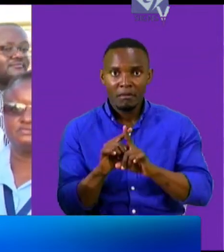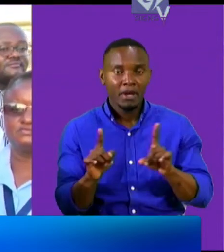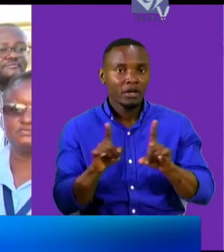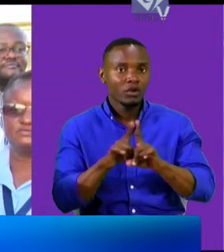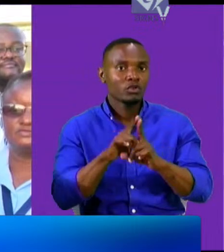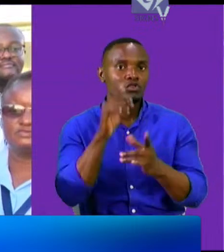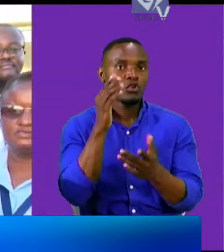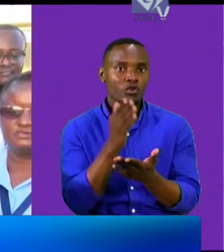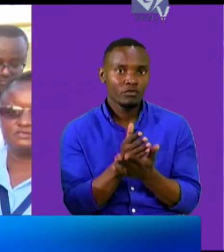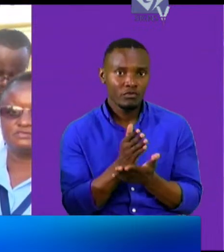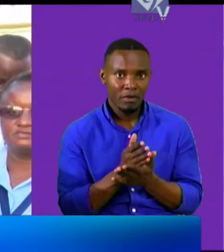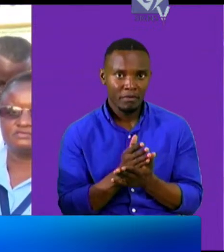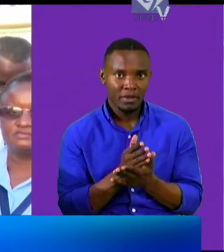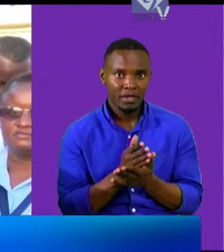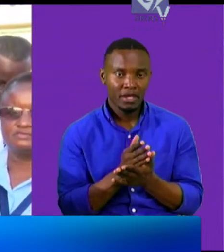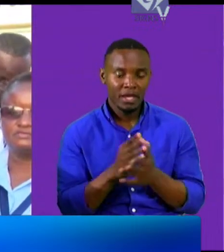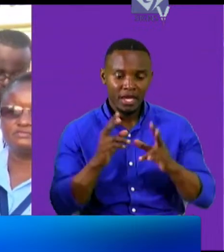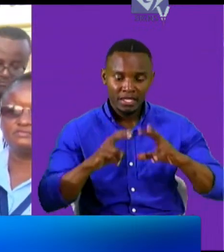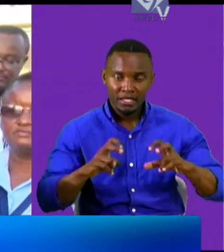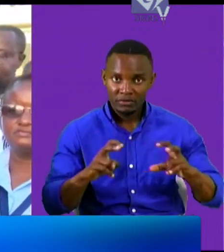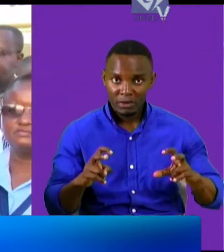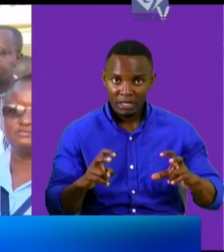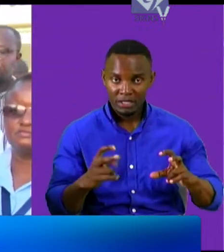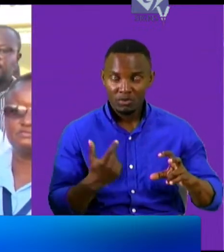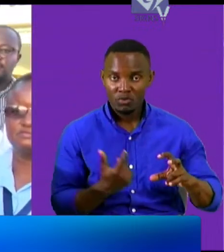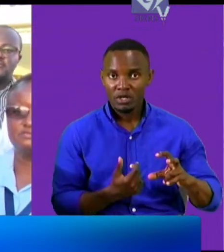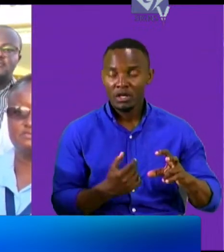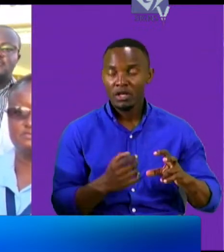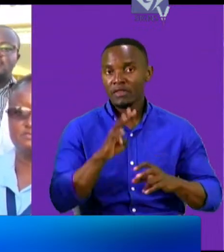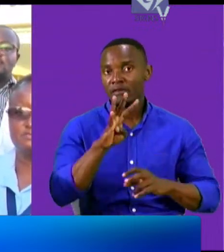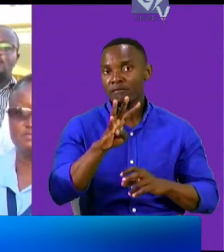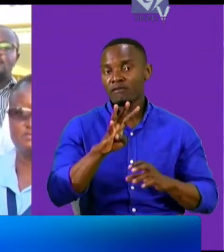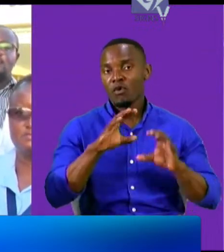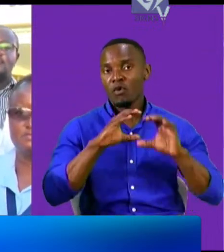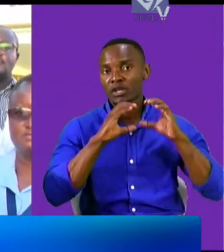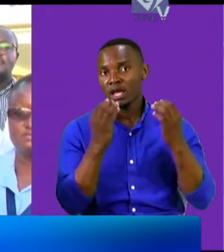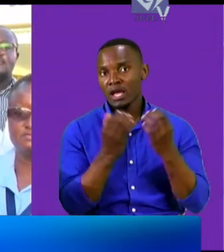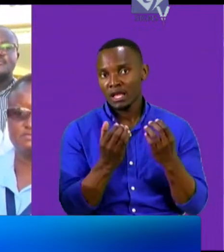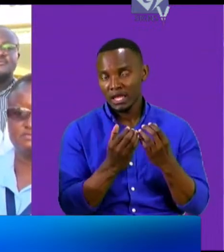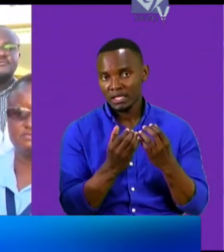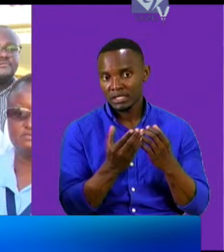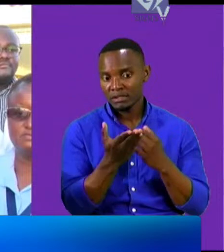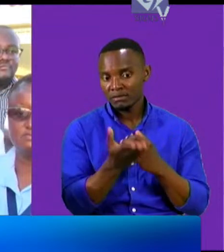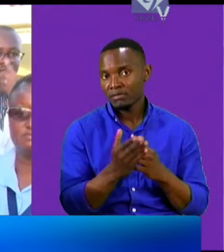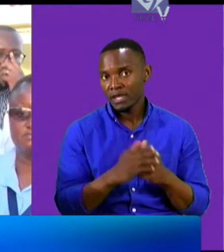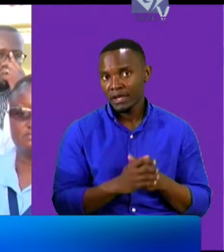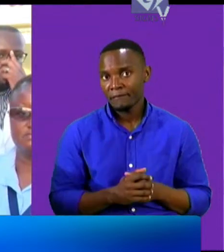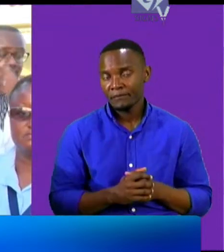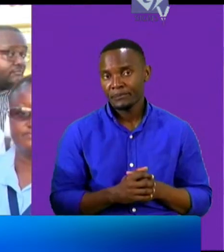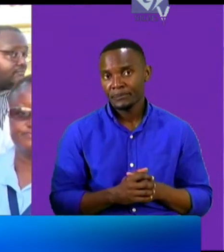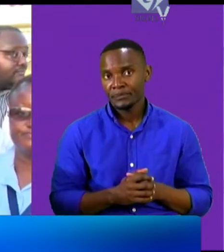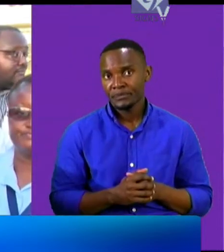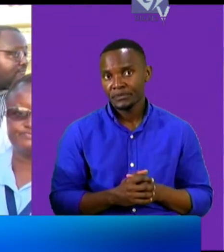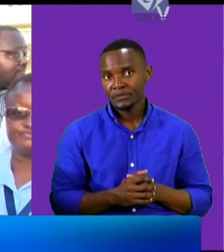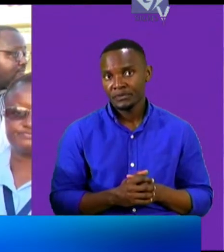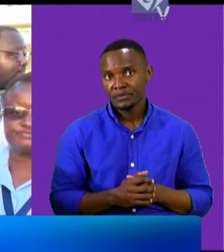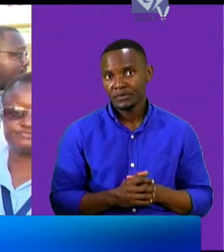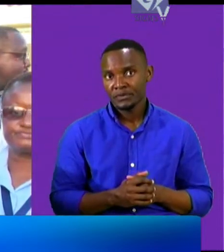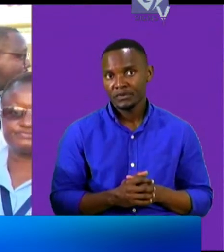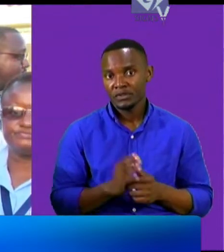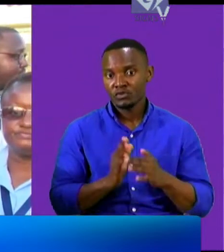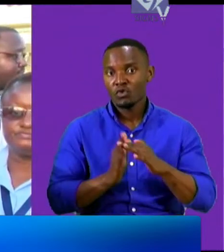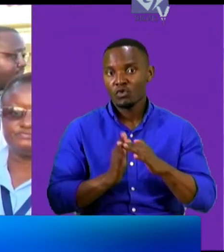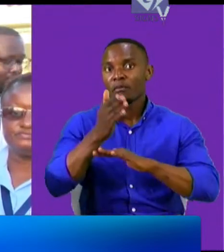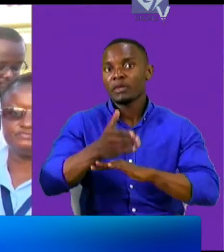on inspecting the 4 classrooms that are going to come up in that school. And so beyond Gomeni